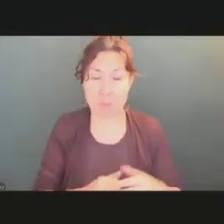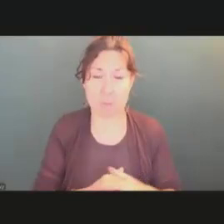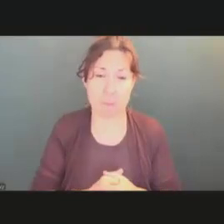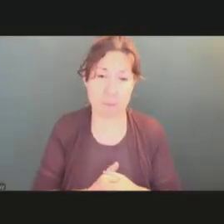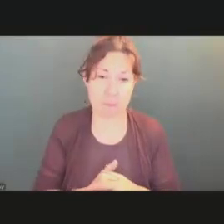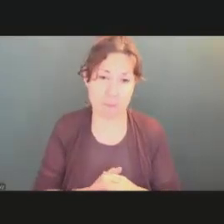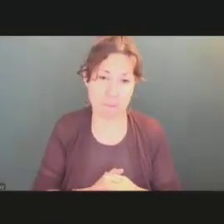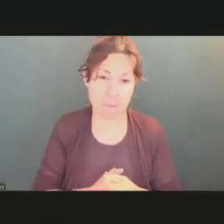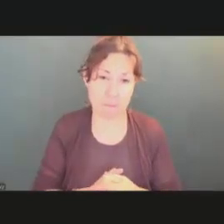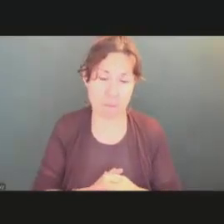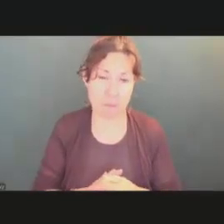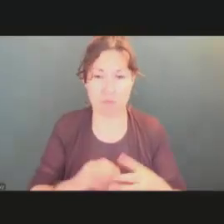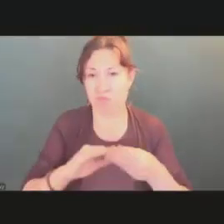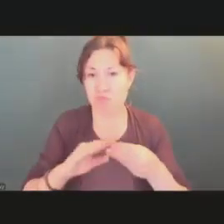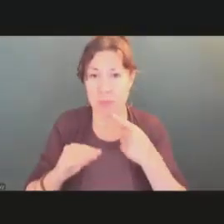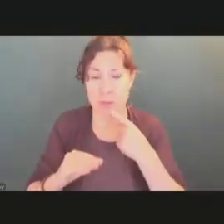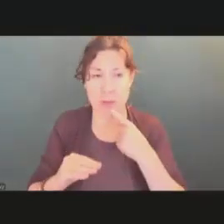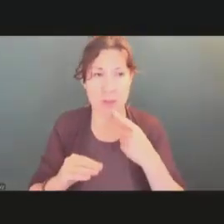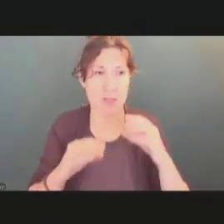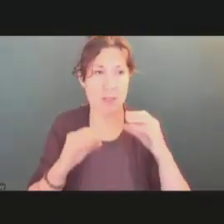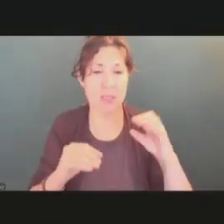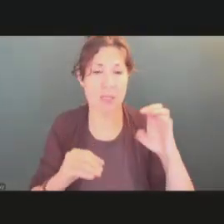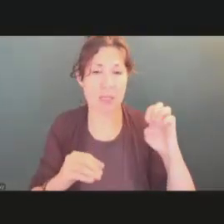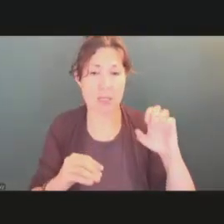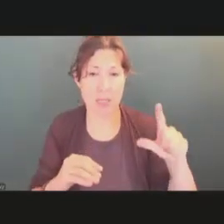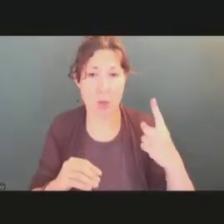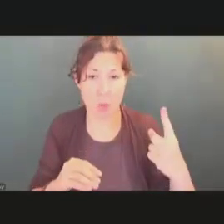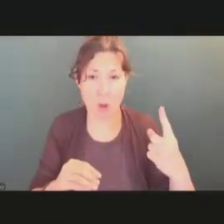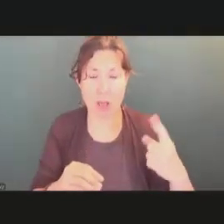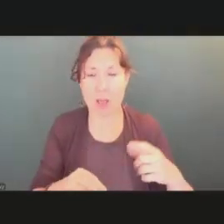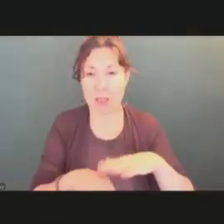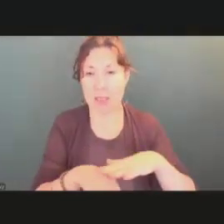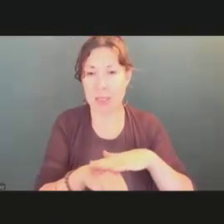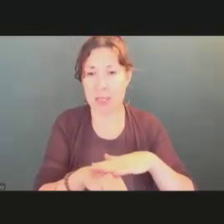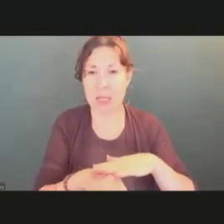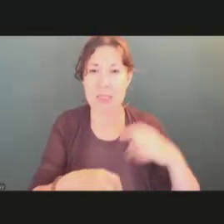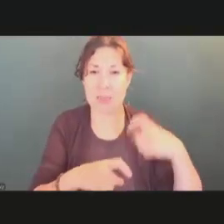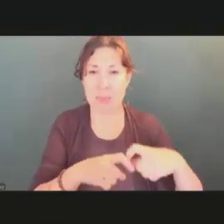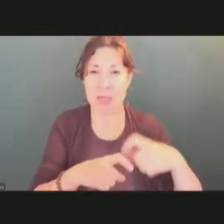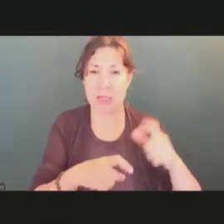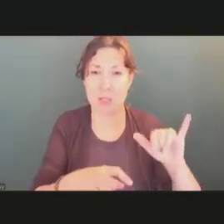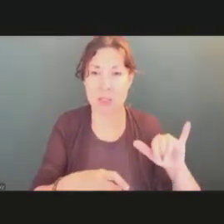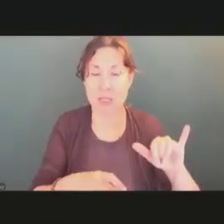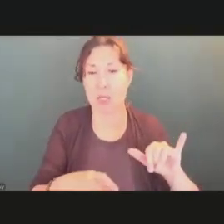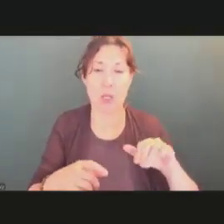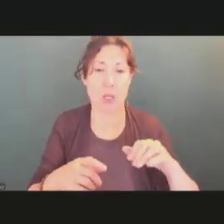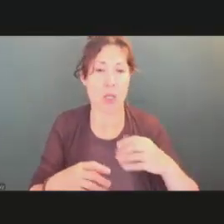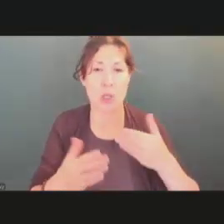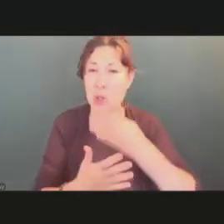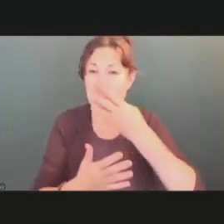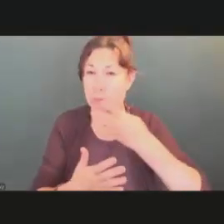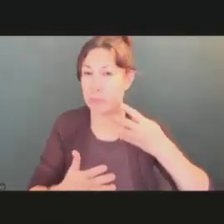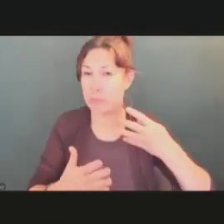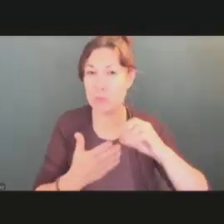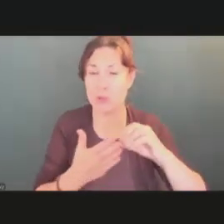now. I teach ESL 1 and native Spanish literacy to newcomer immigrant students at English High School, and I want to emphasize the importance of